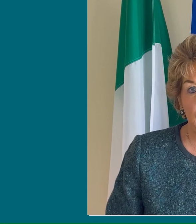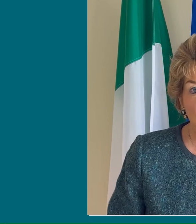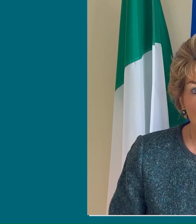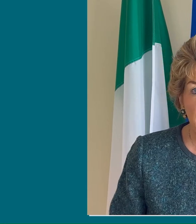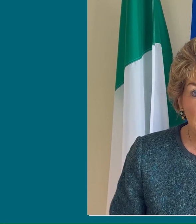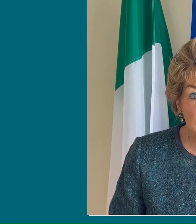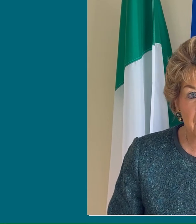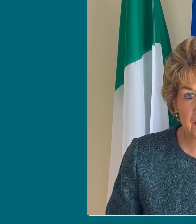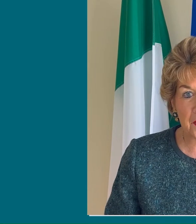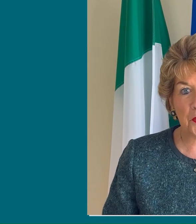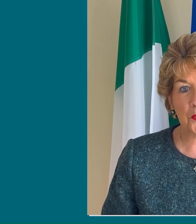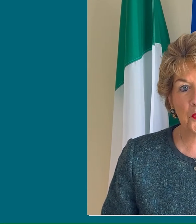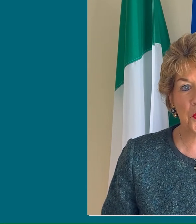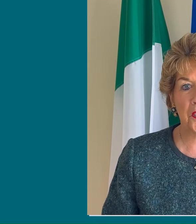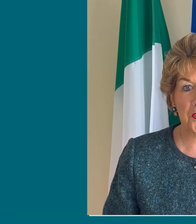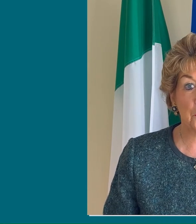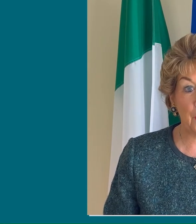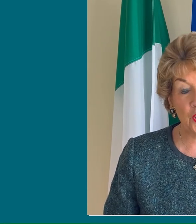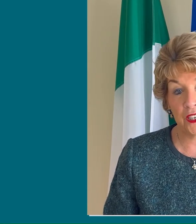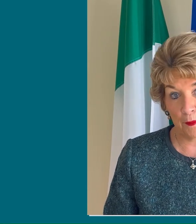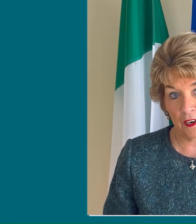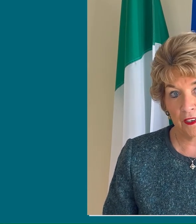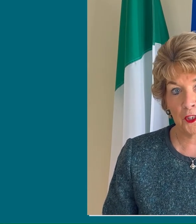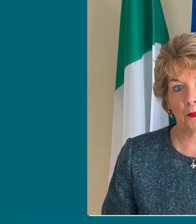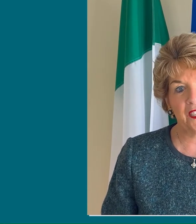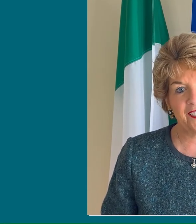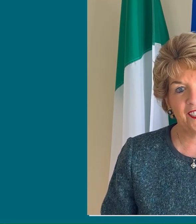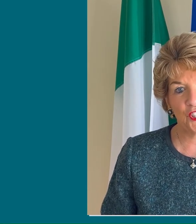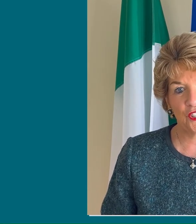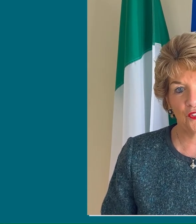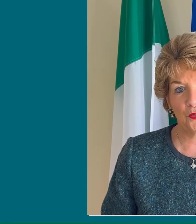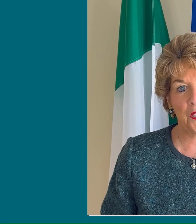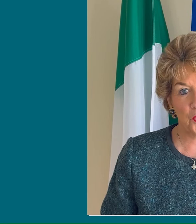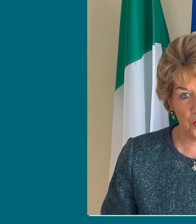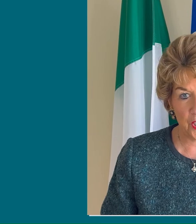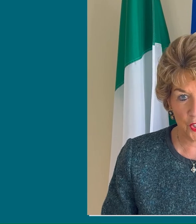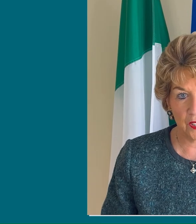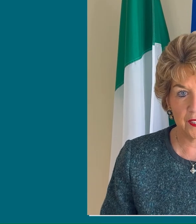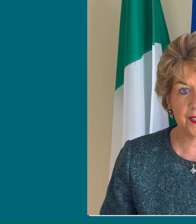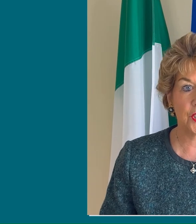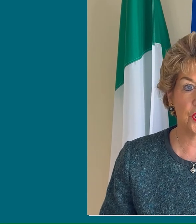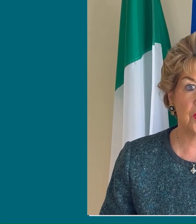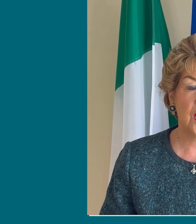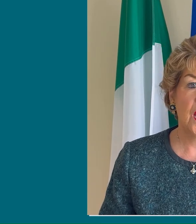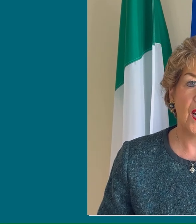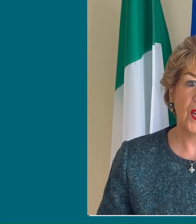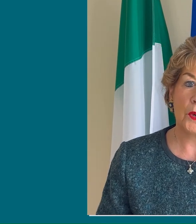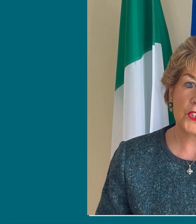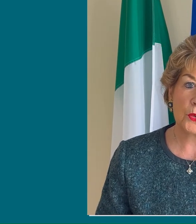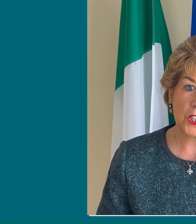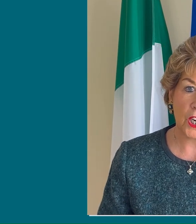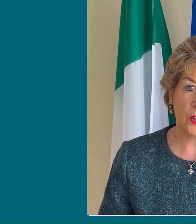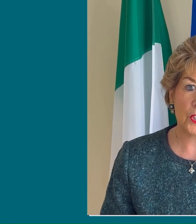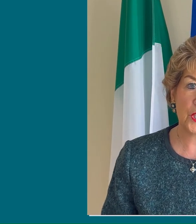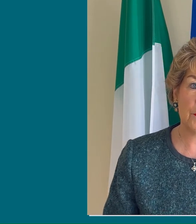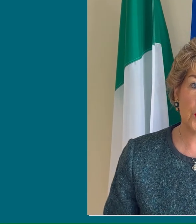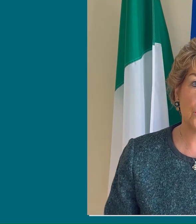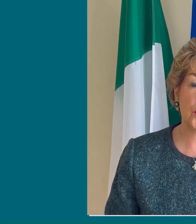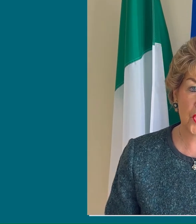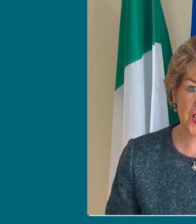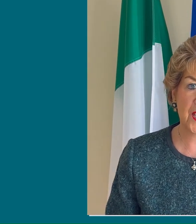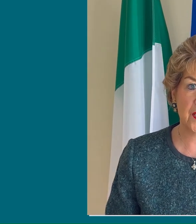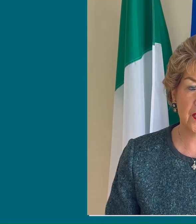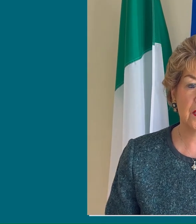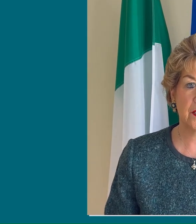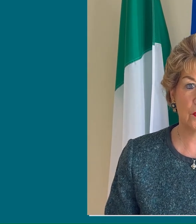Now, although my own days in Maynooth were not especially marked by attention to internationalisation, I want to encourage MU